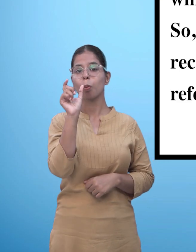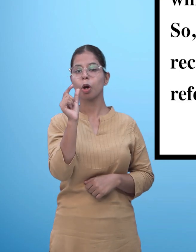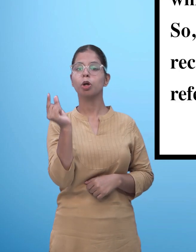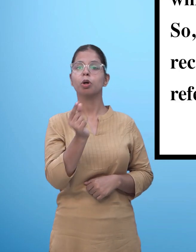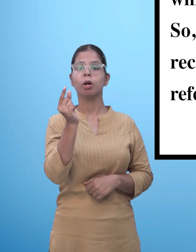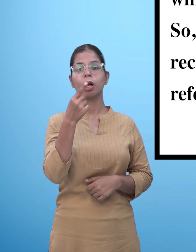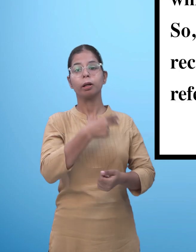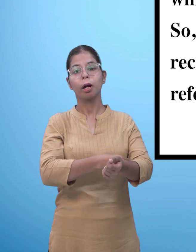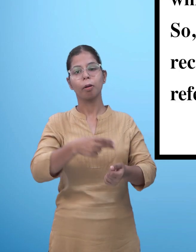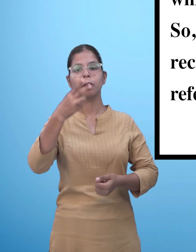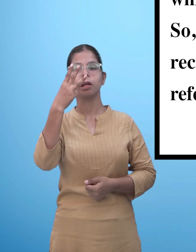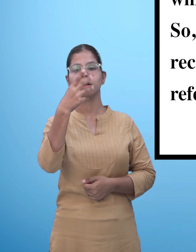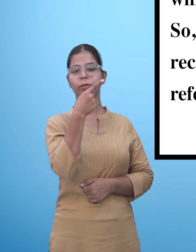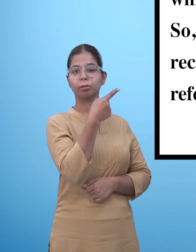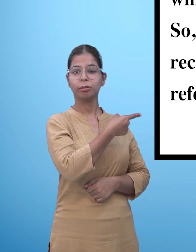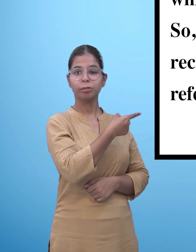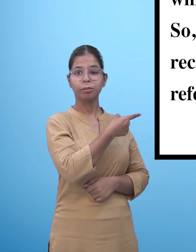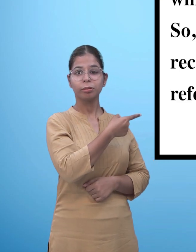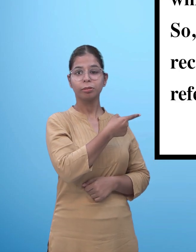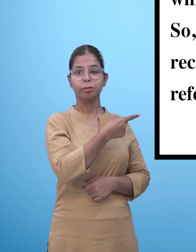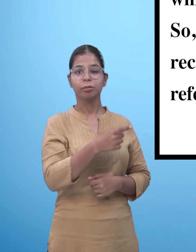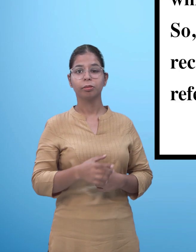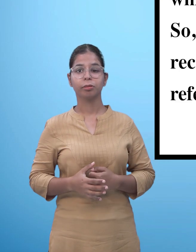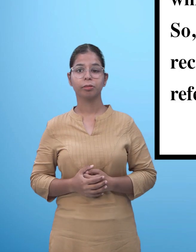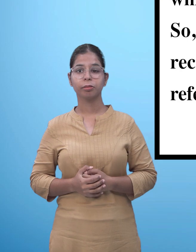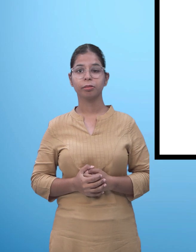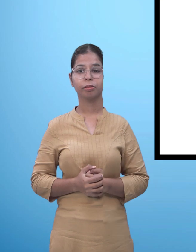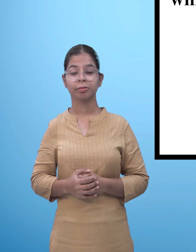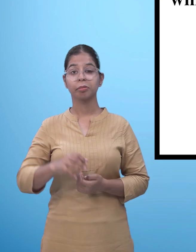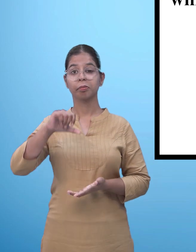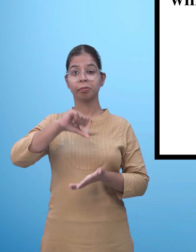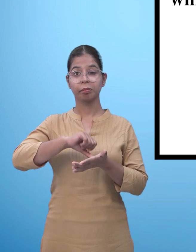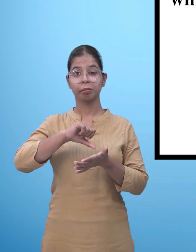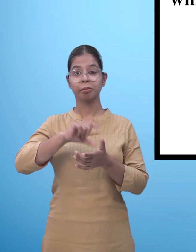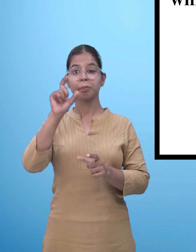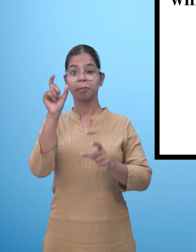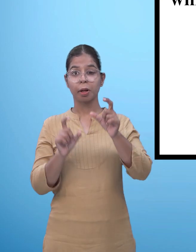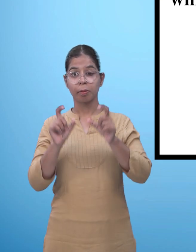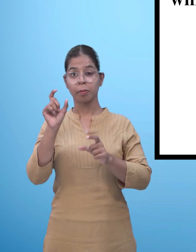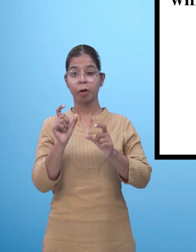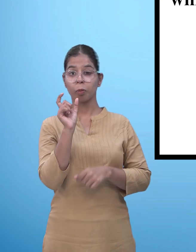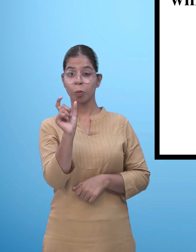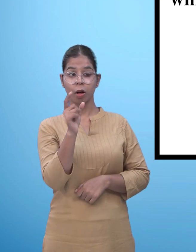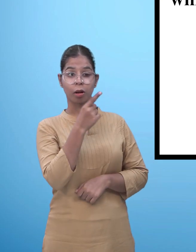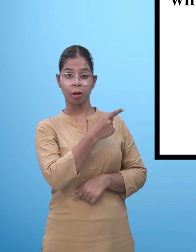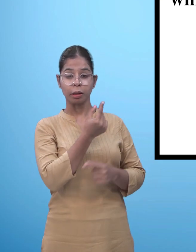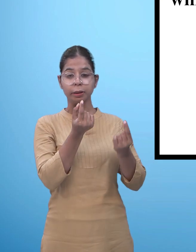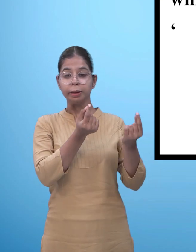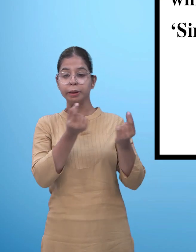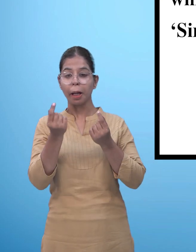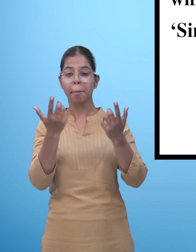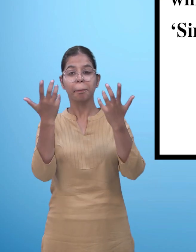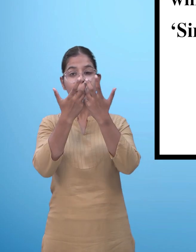as Hind, Hidu, or Hindu, which are adaptations in their language